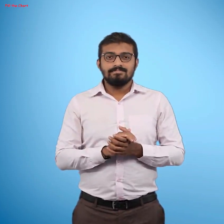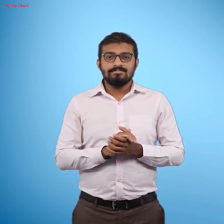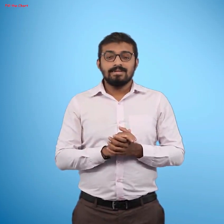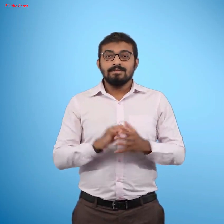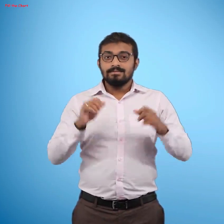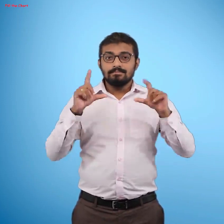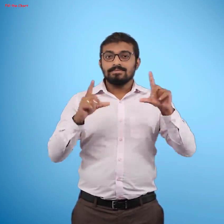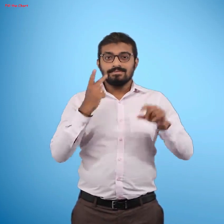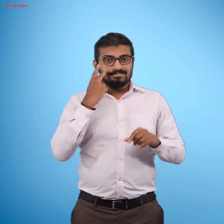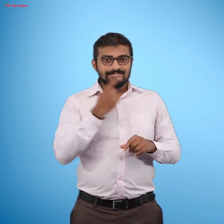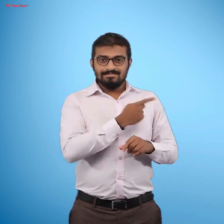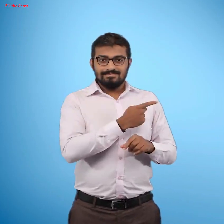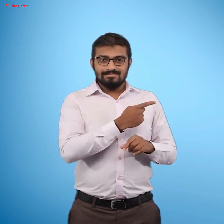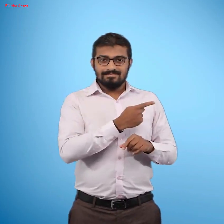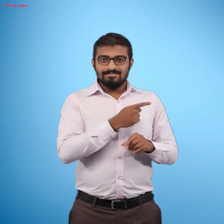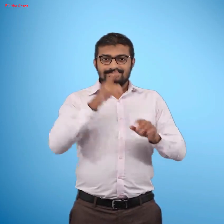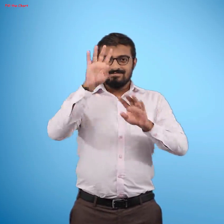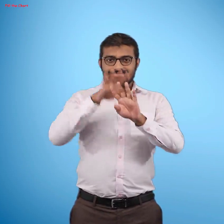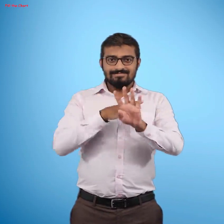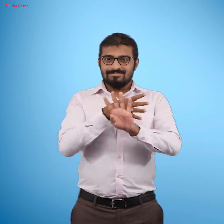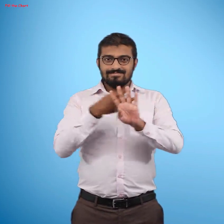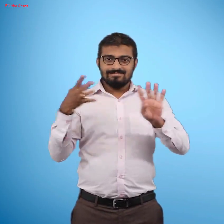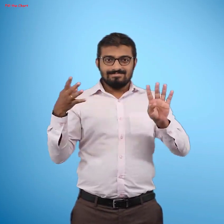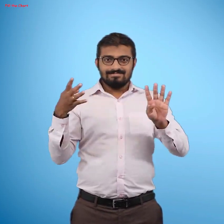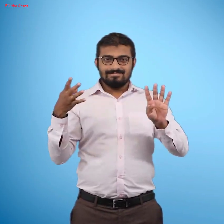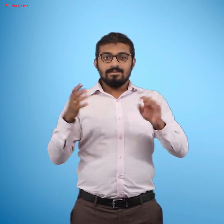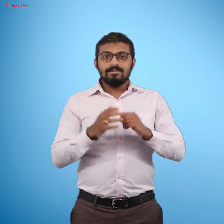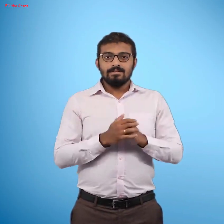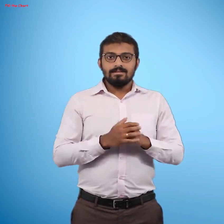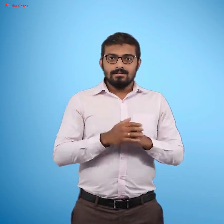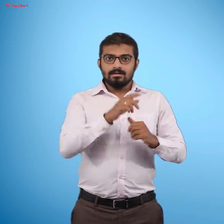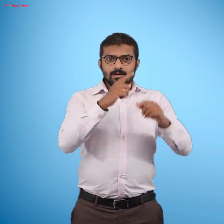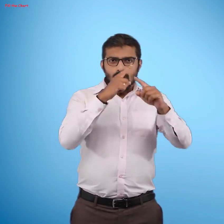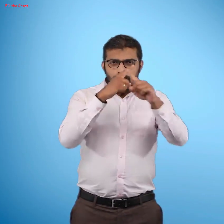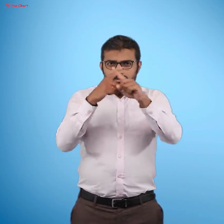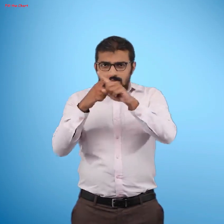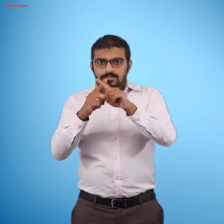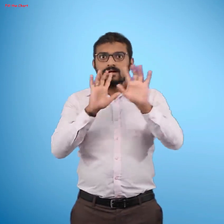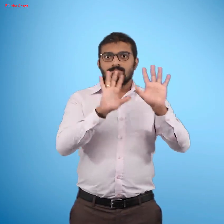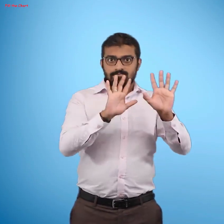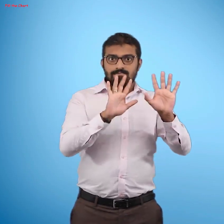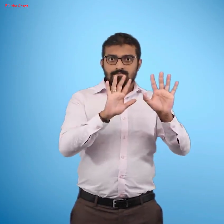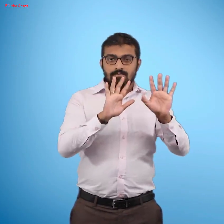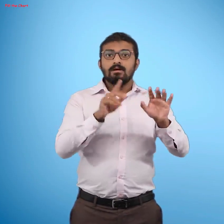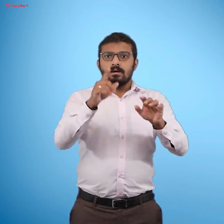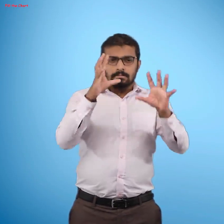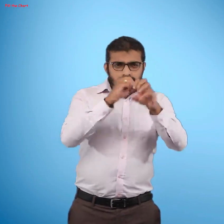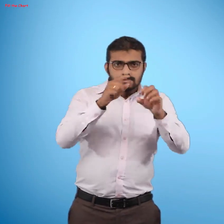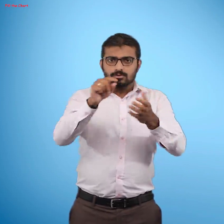of sequence of numbers from 1 to 12 going from left to right horizontally and top to bottom